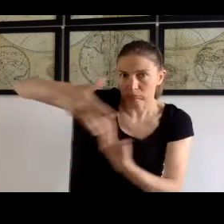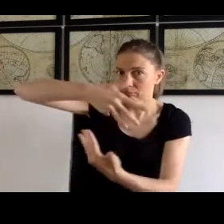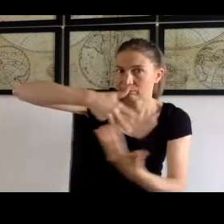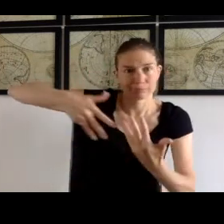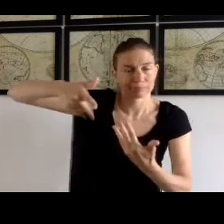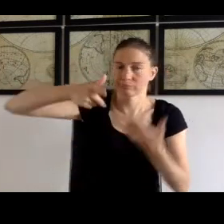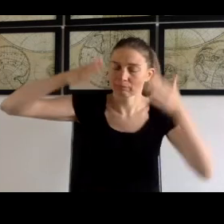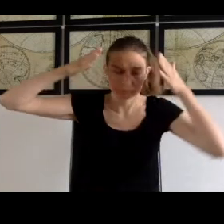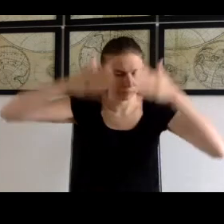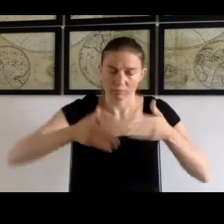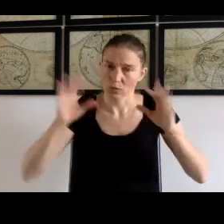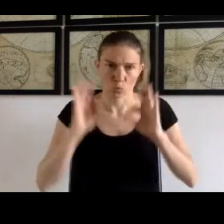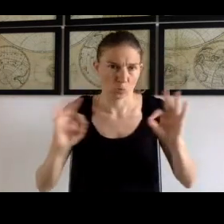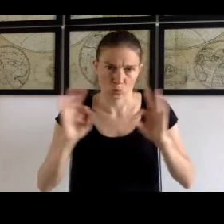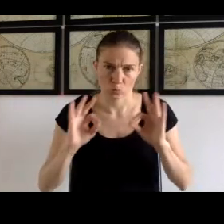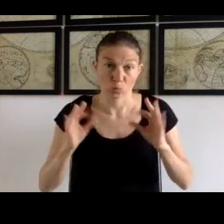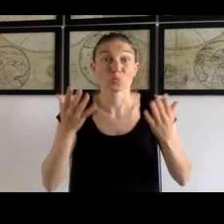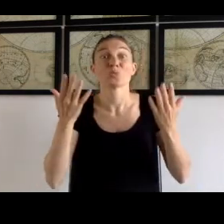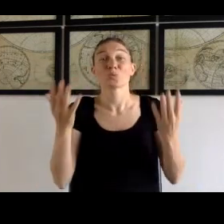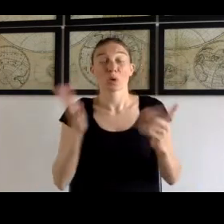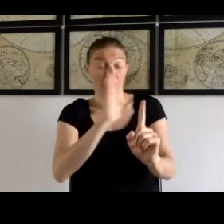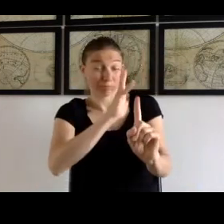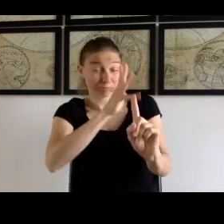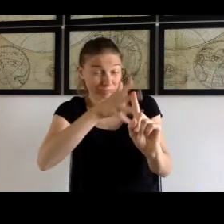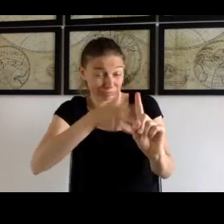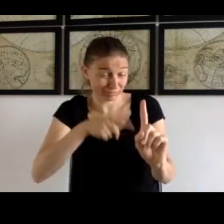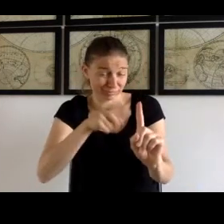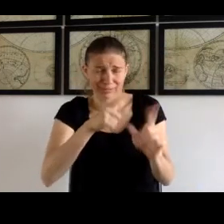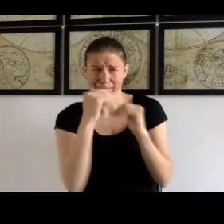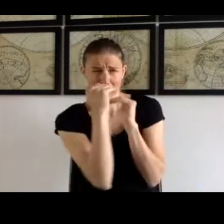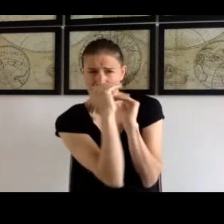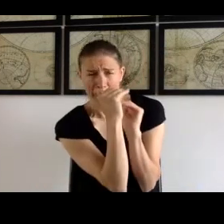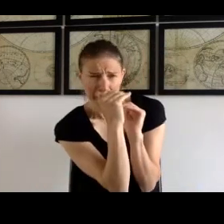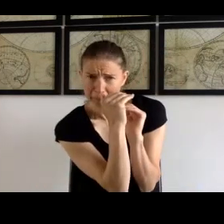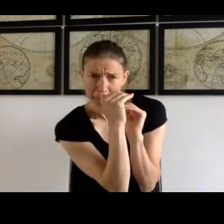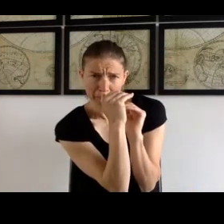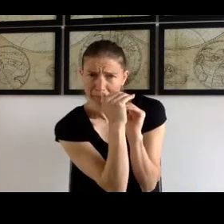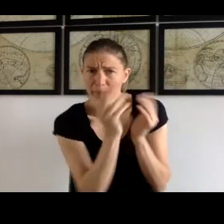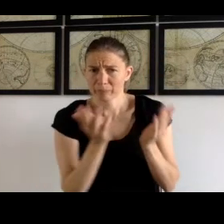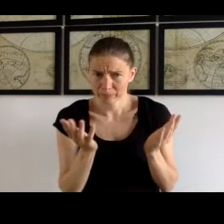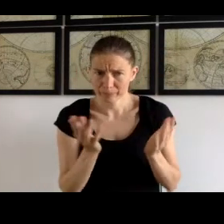limited. Next slide. Next slide.